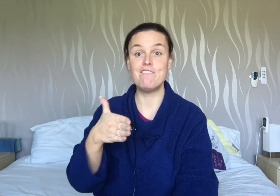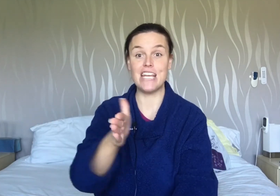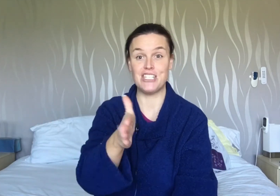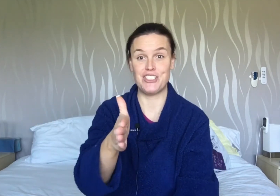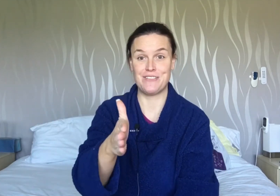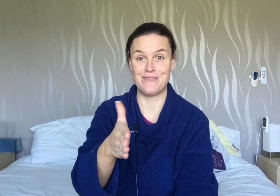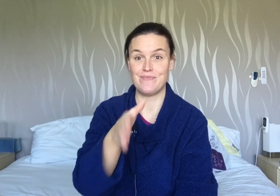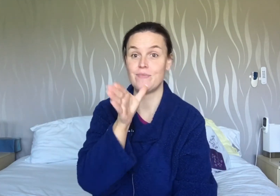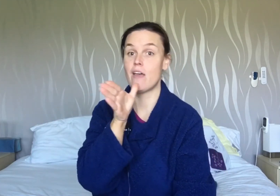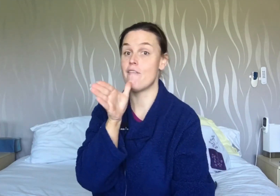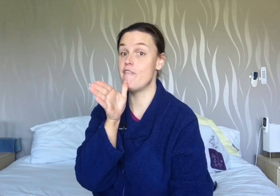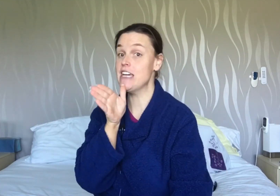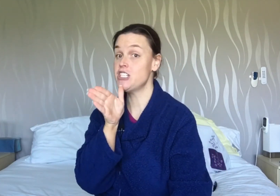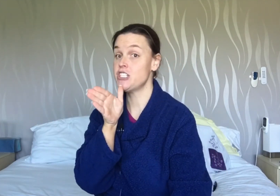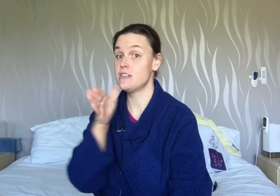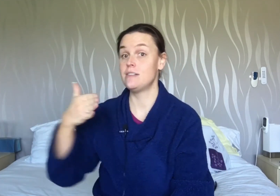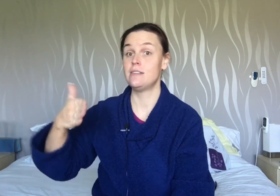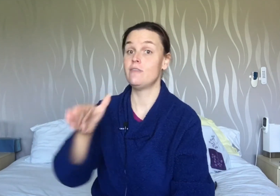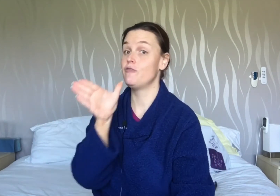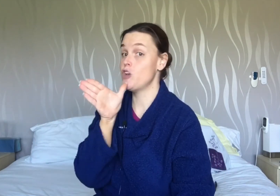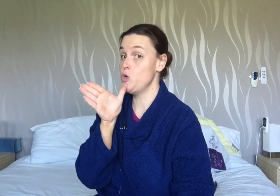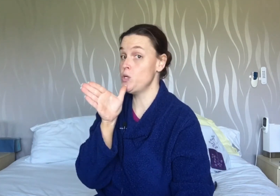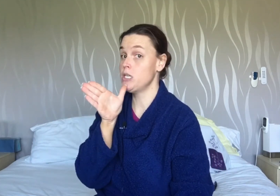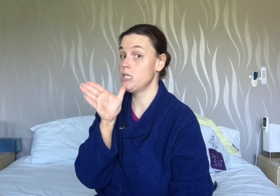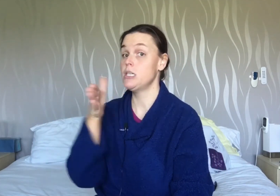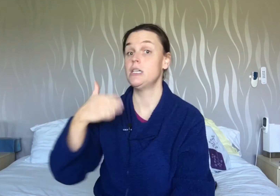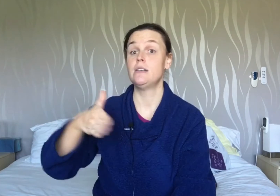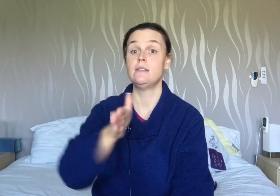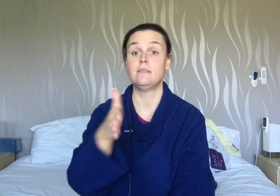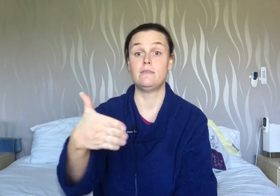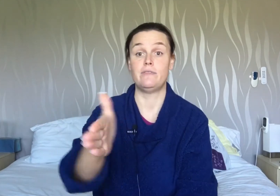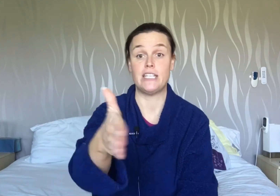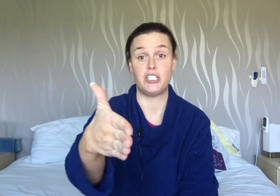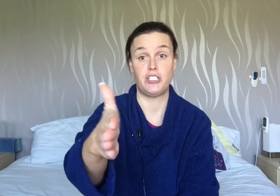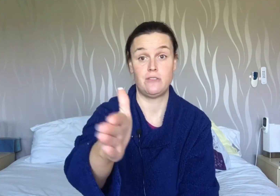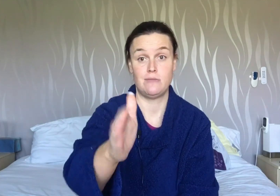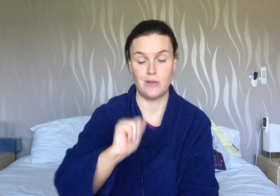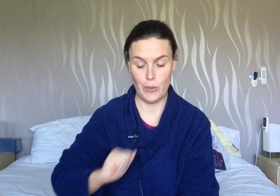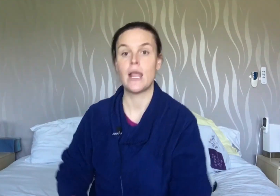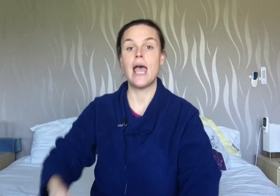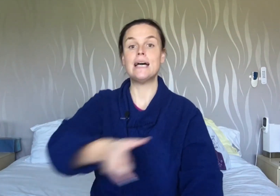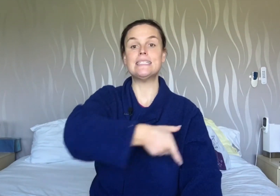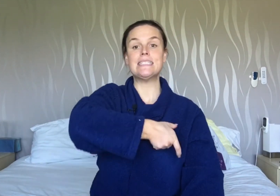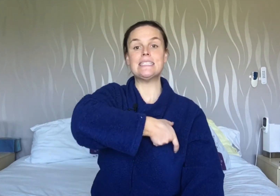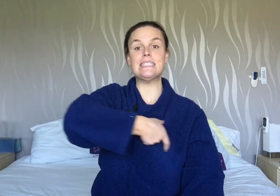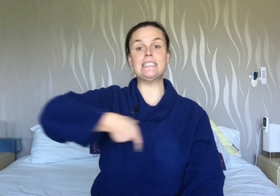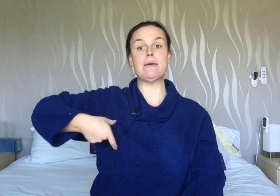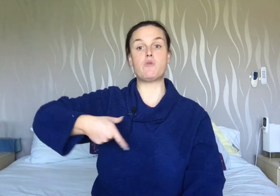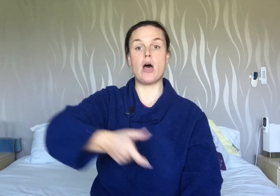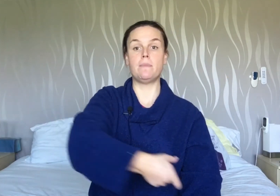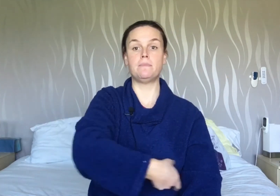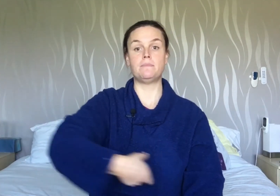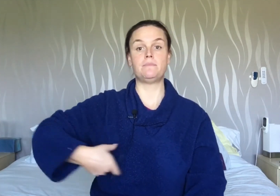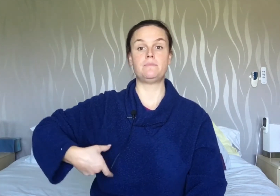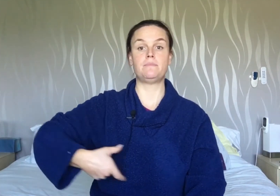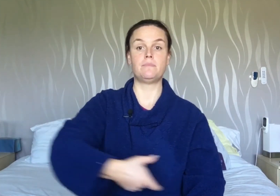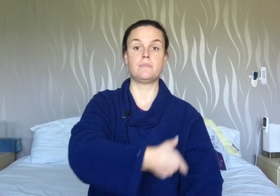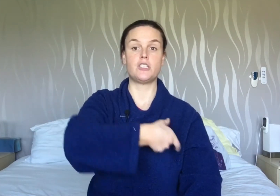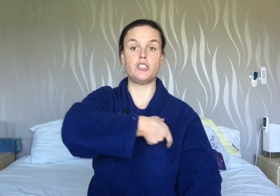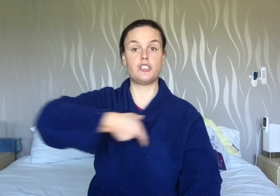fish. Fish, food, fish. Okay. Zebra. So you're just drawing